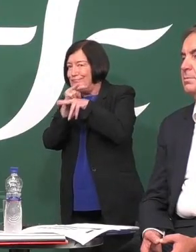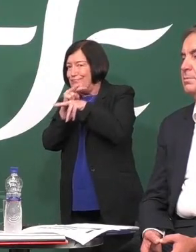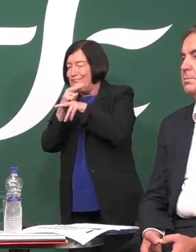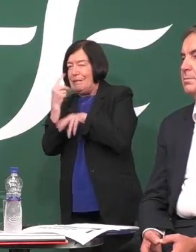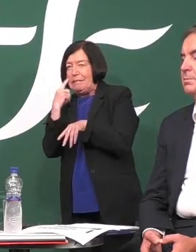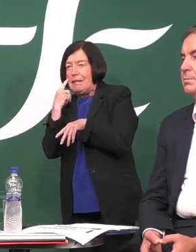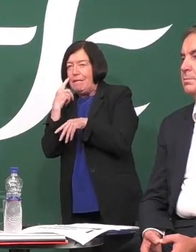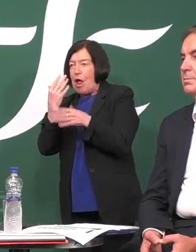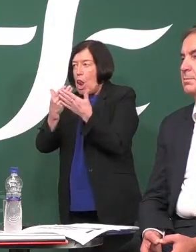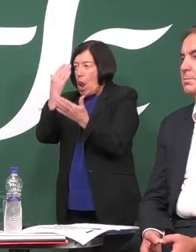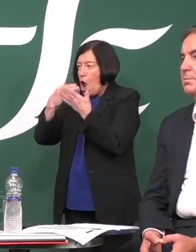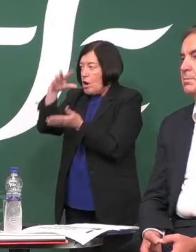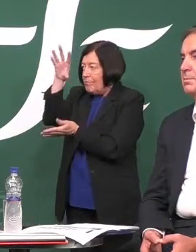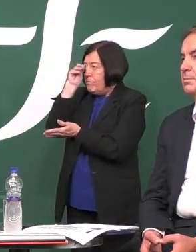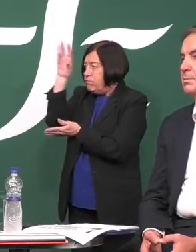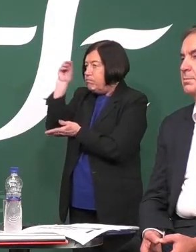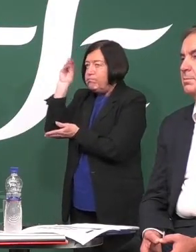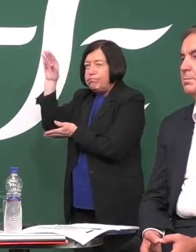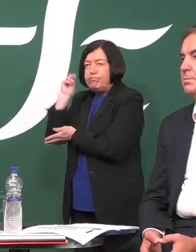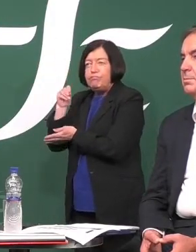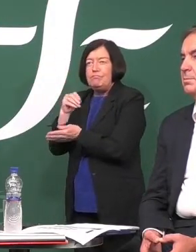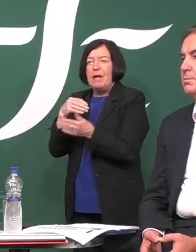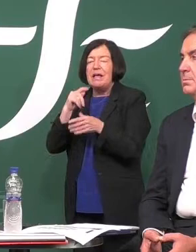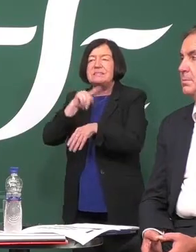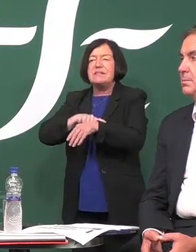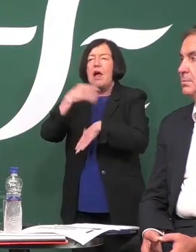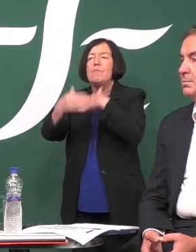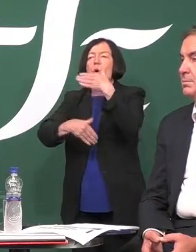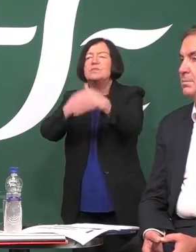it and learning as we go along.